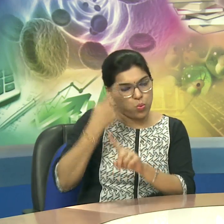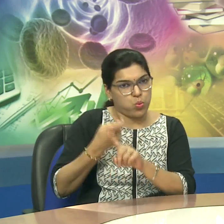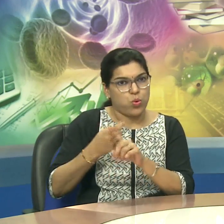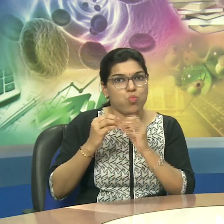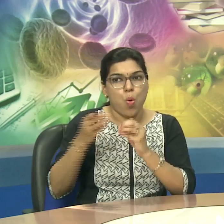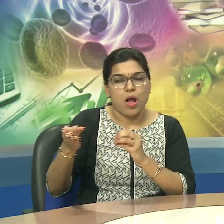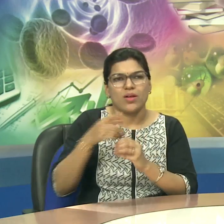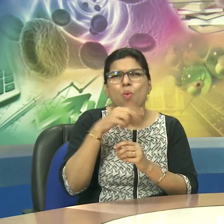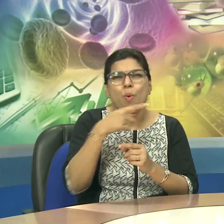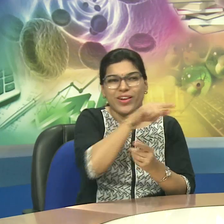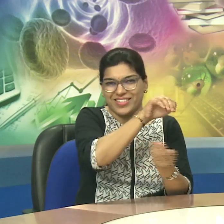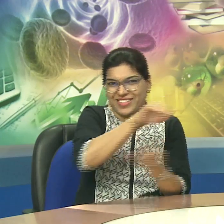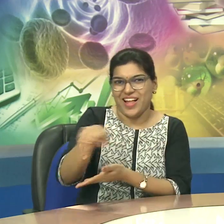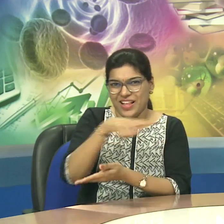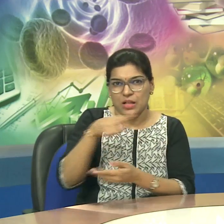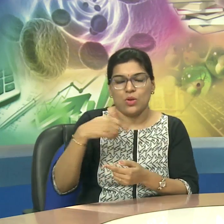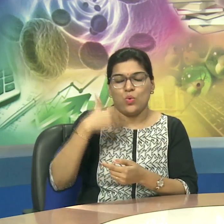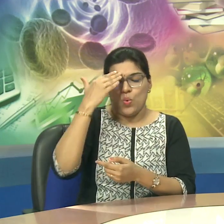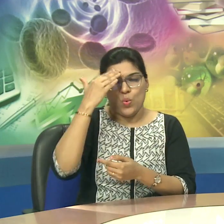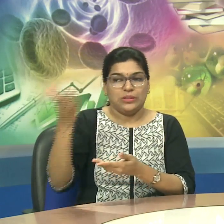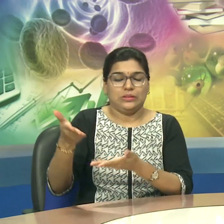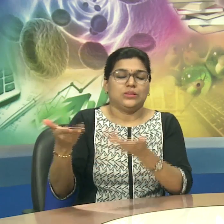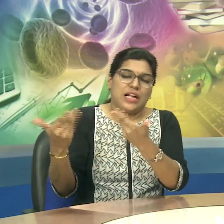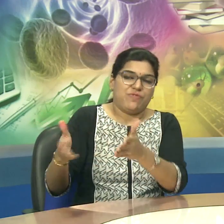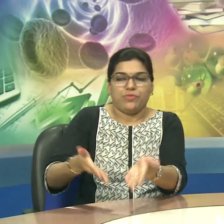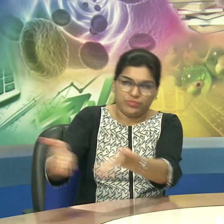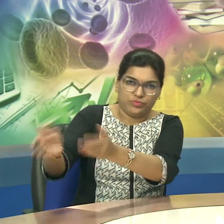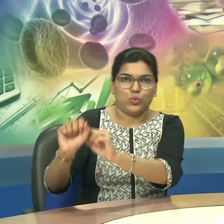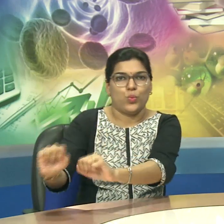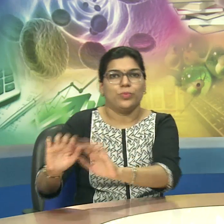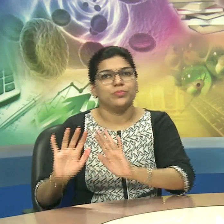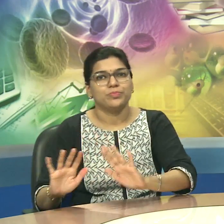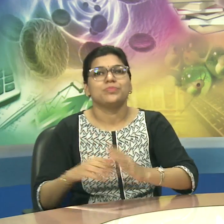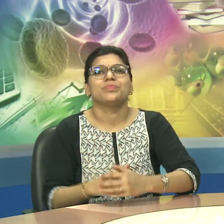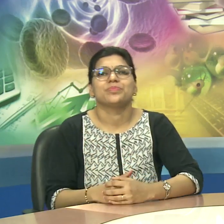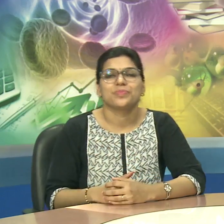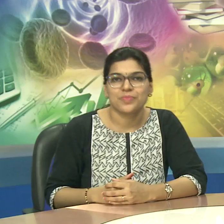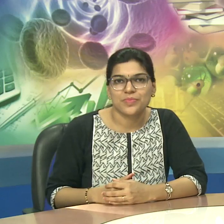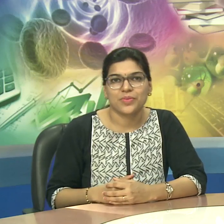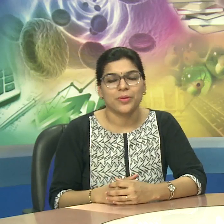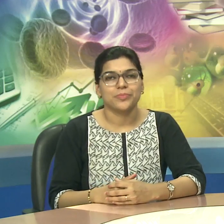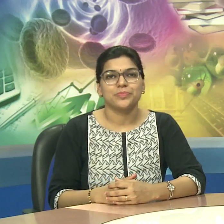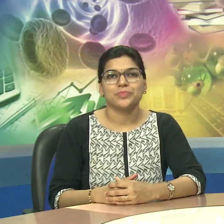throw a tantrum if she didn't get her way. So the parents allowed.